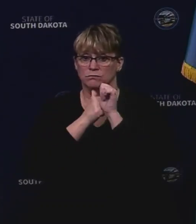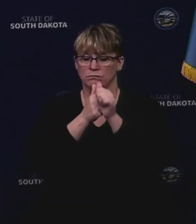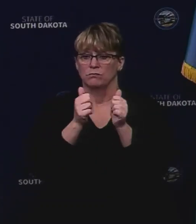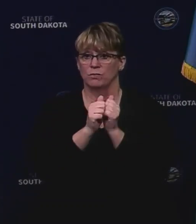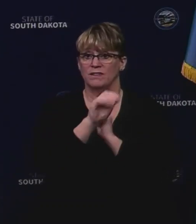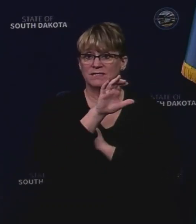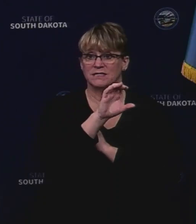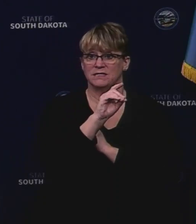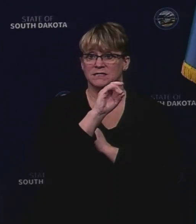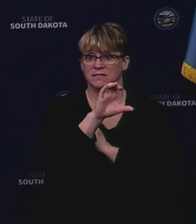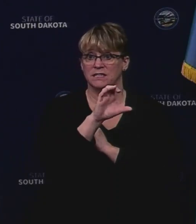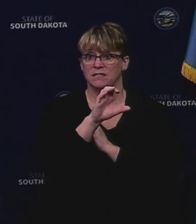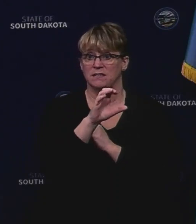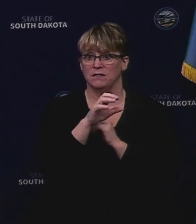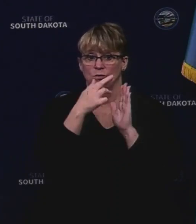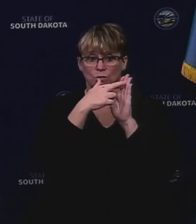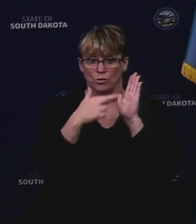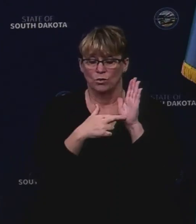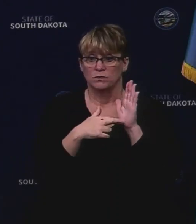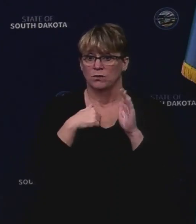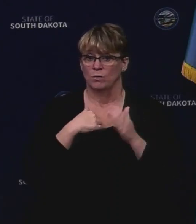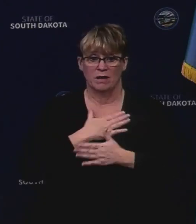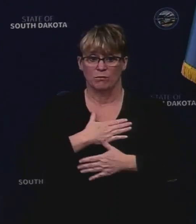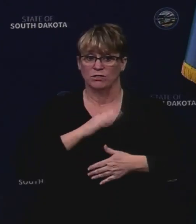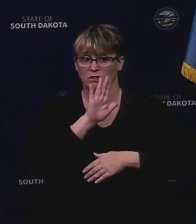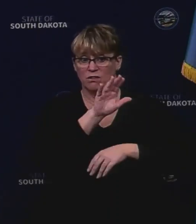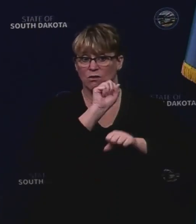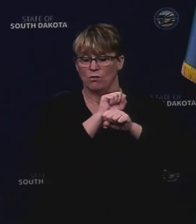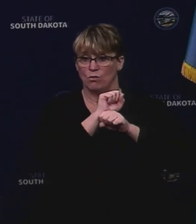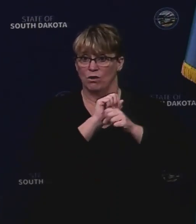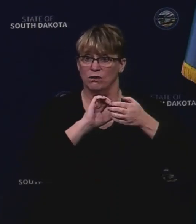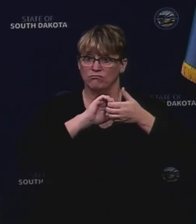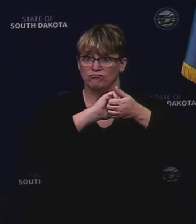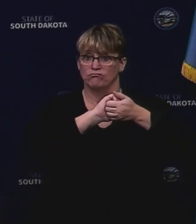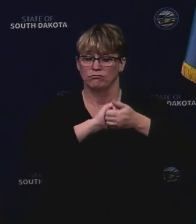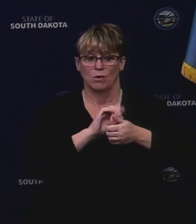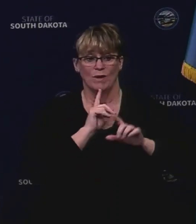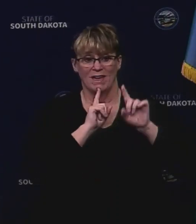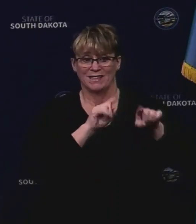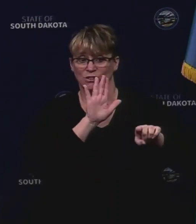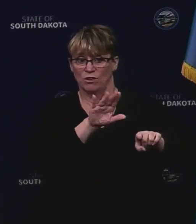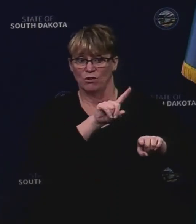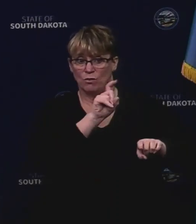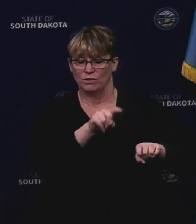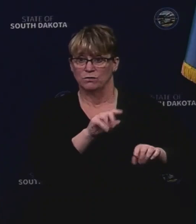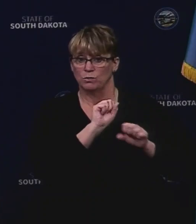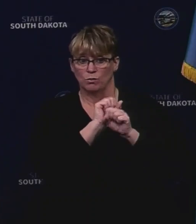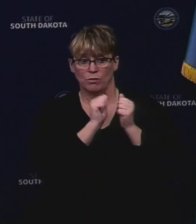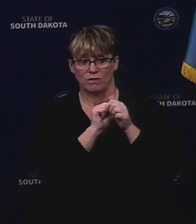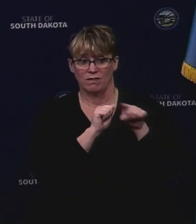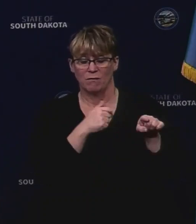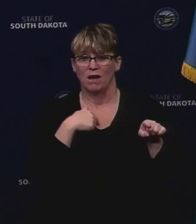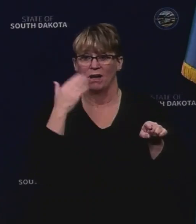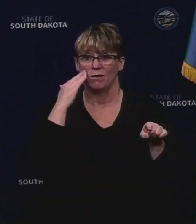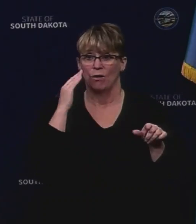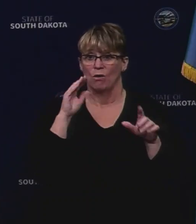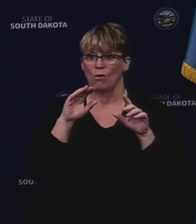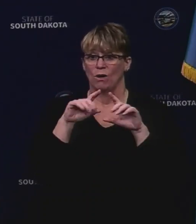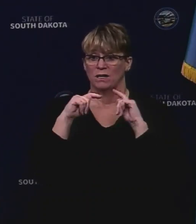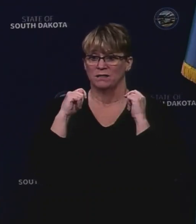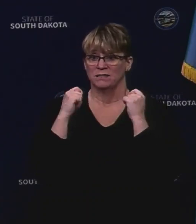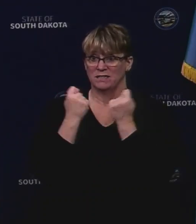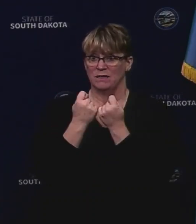CDC guidance, and we appreciated their partnership. We answered their questions, worked with them. I know a Department of Health